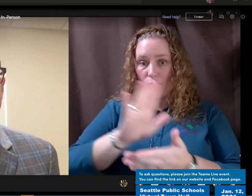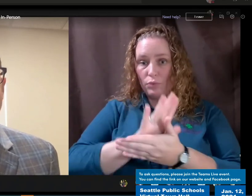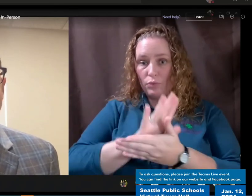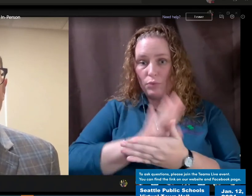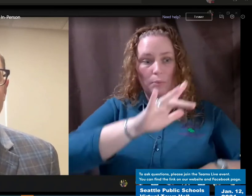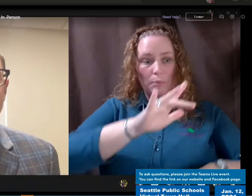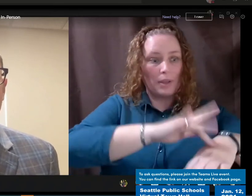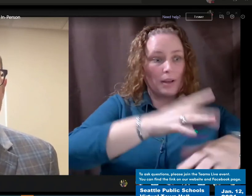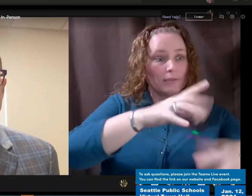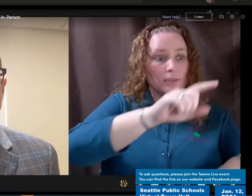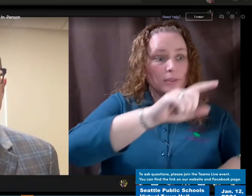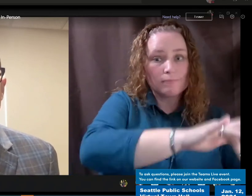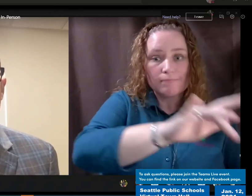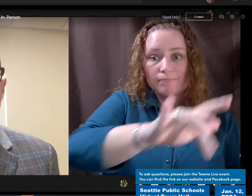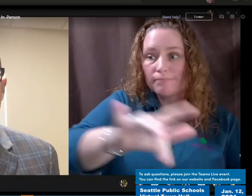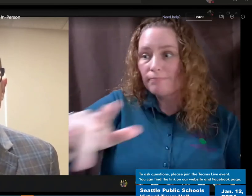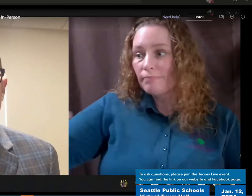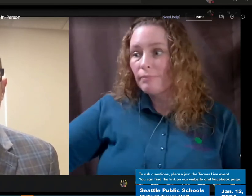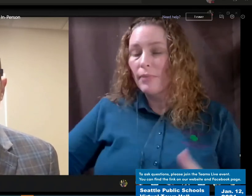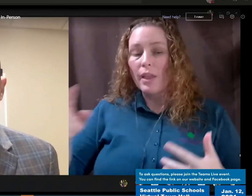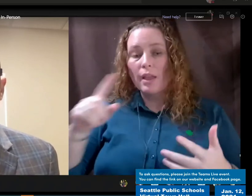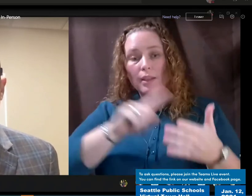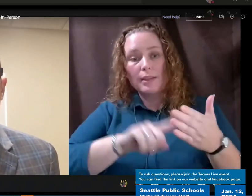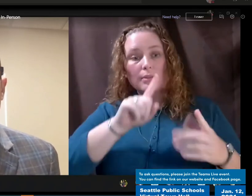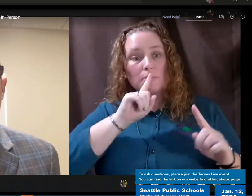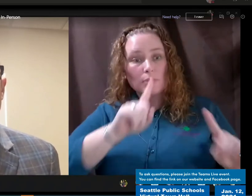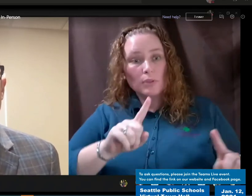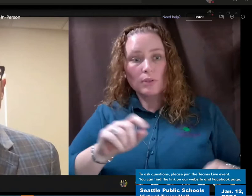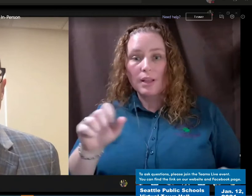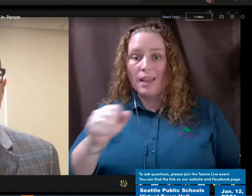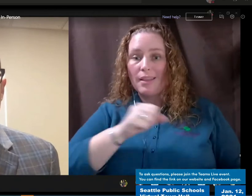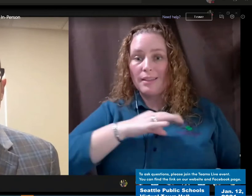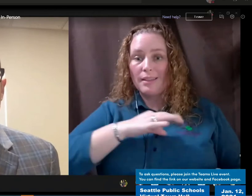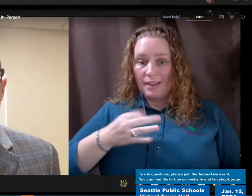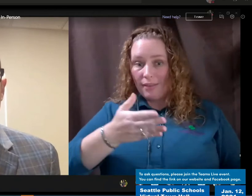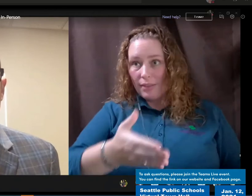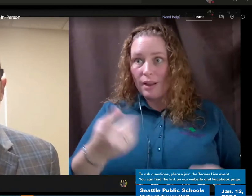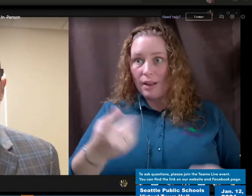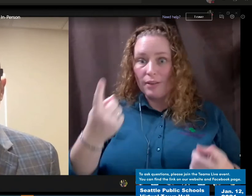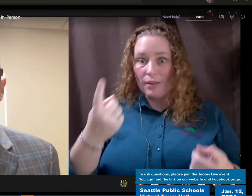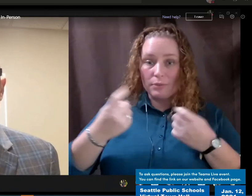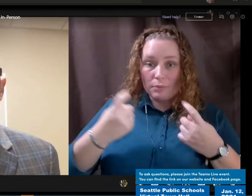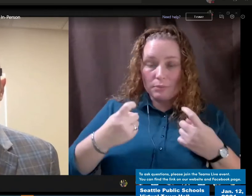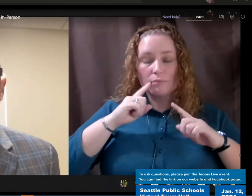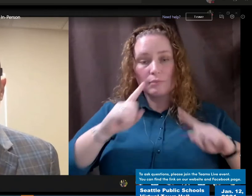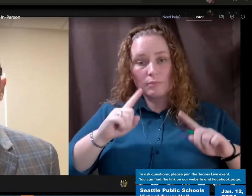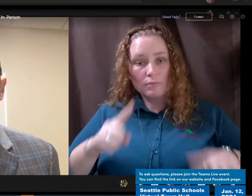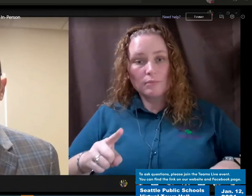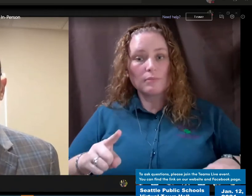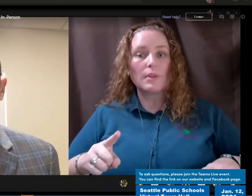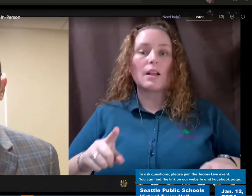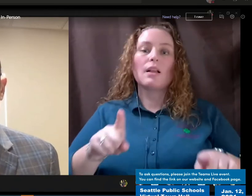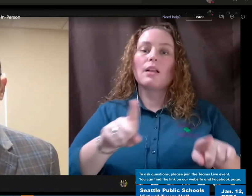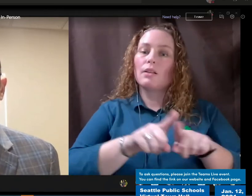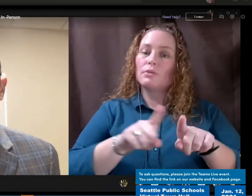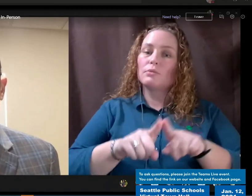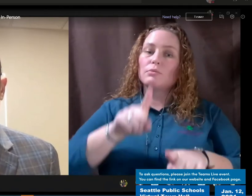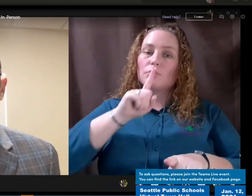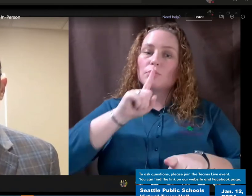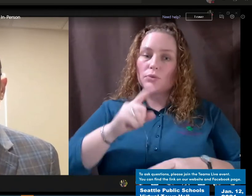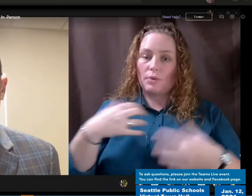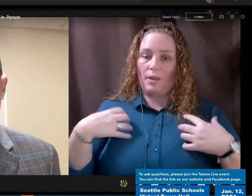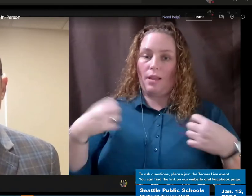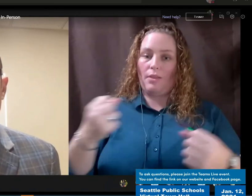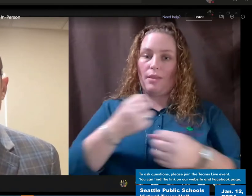in, answer questions for any staff that are on site, and to make sure that we are following the health and safety protocols such